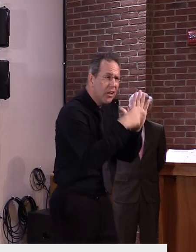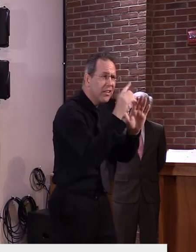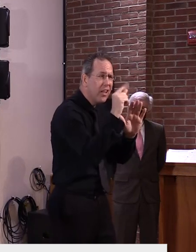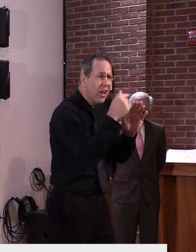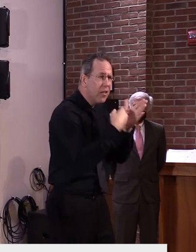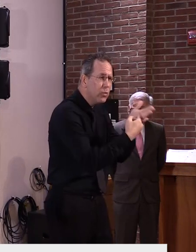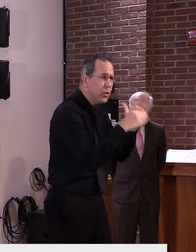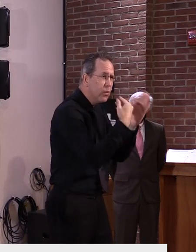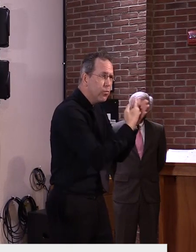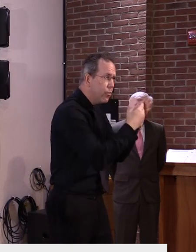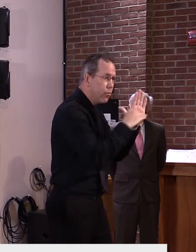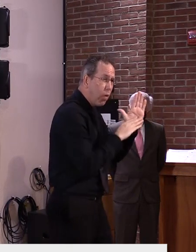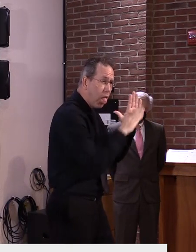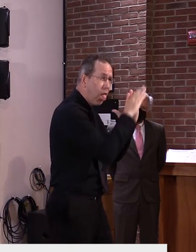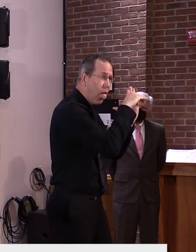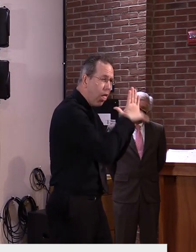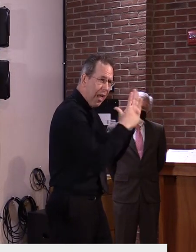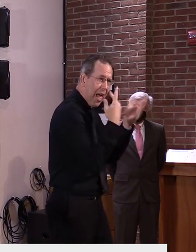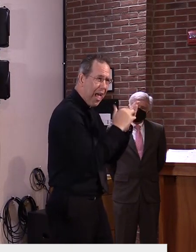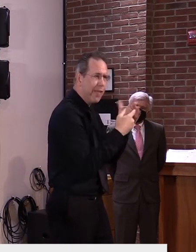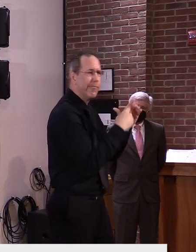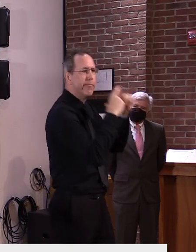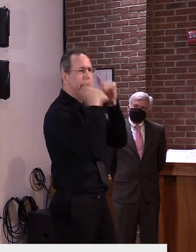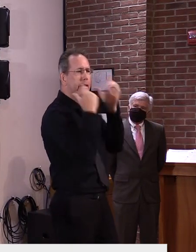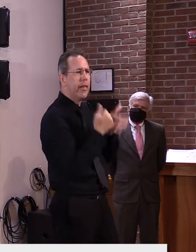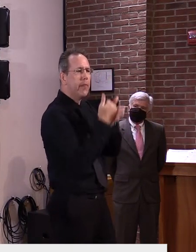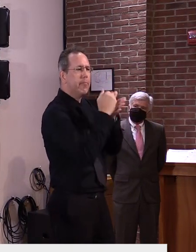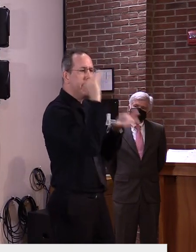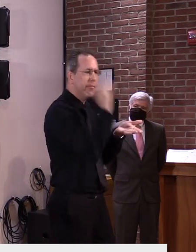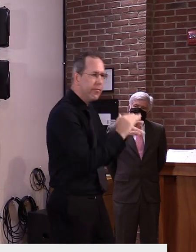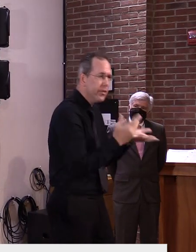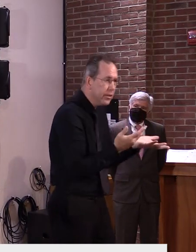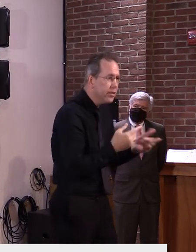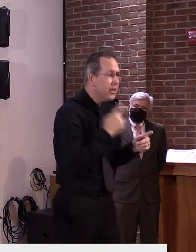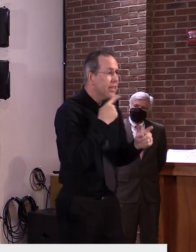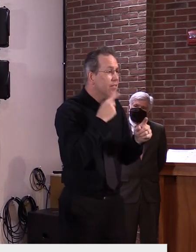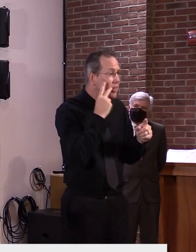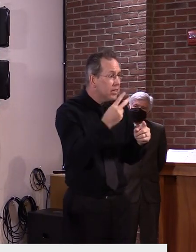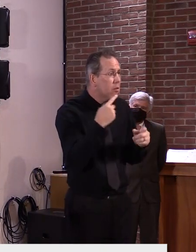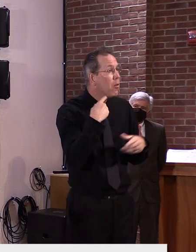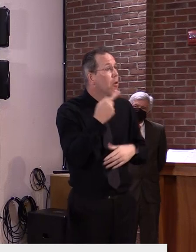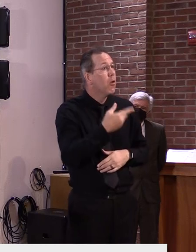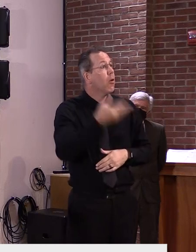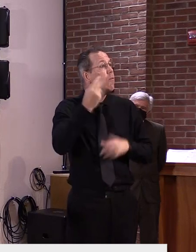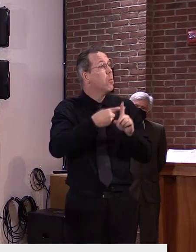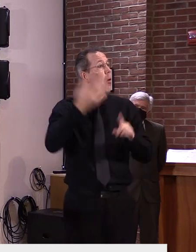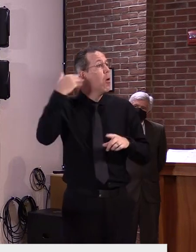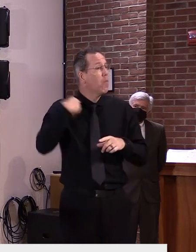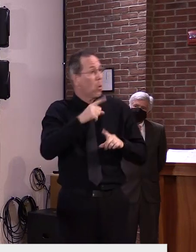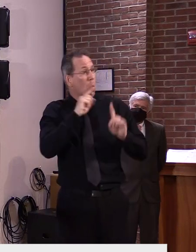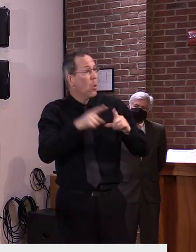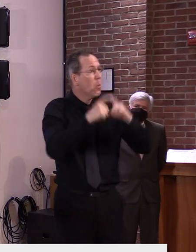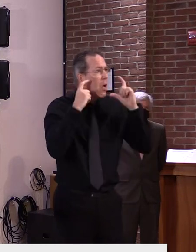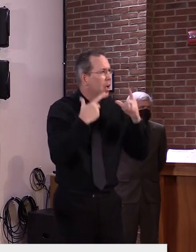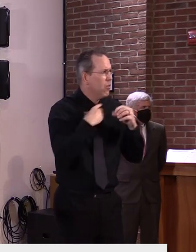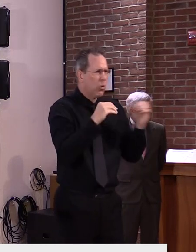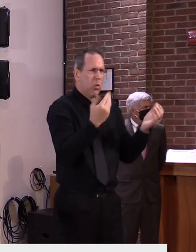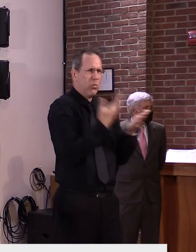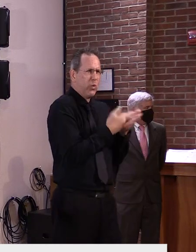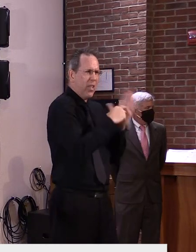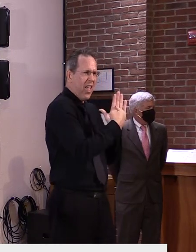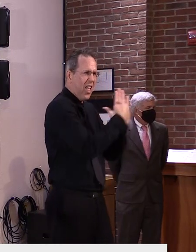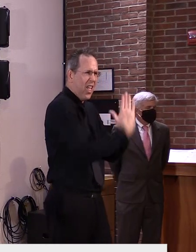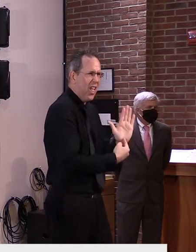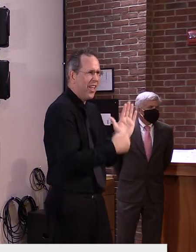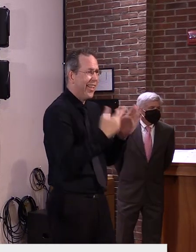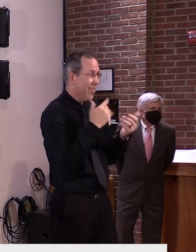we'd had a mandated mask policy 2 months ago, that our numbers would be any different than they are today.